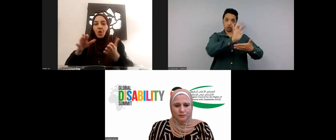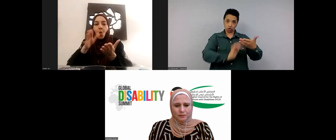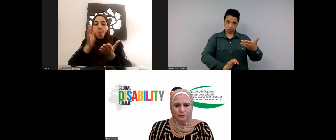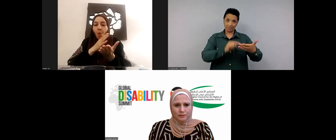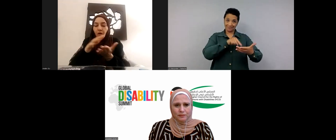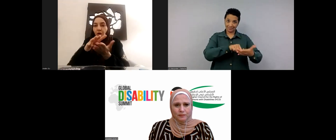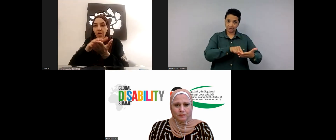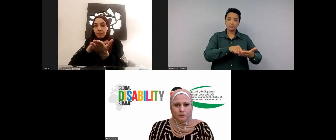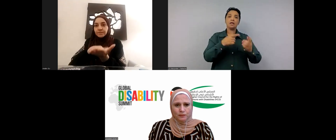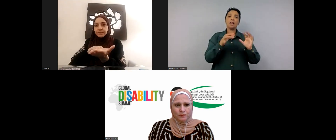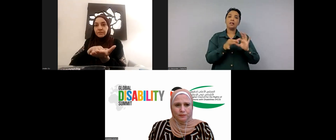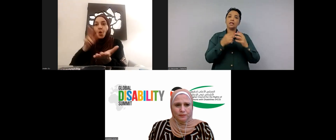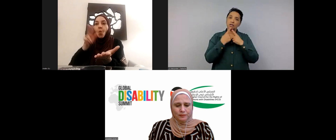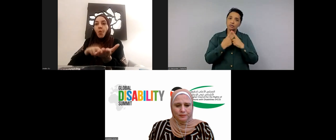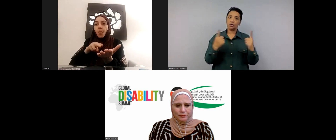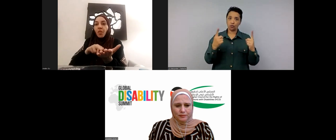Declaration.